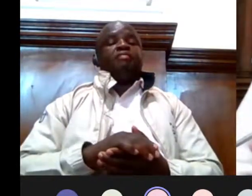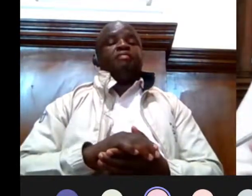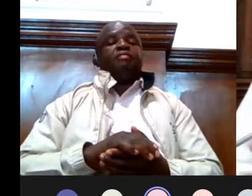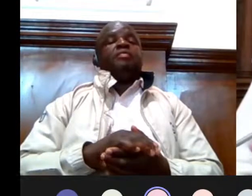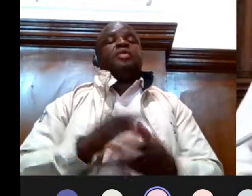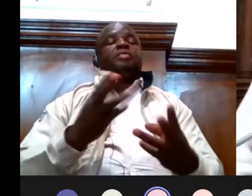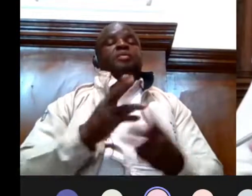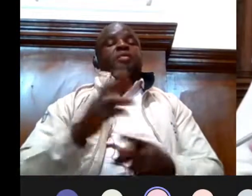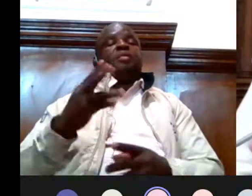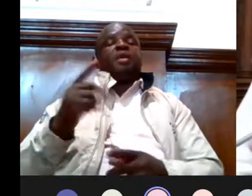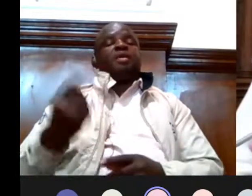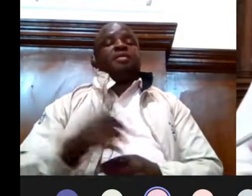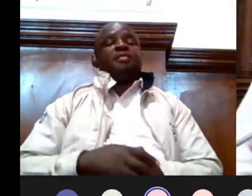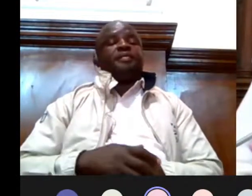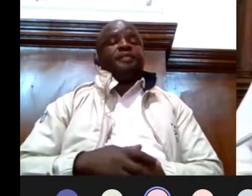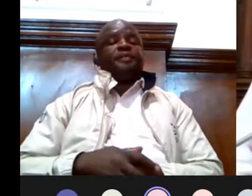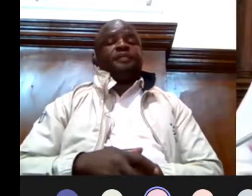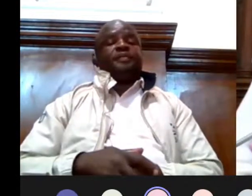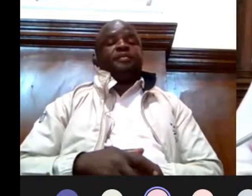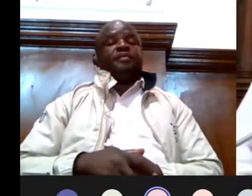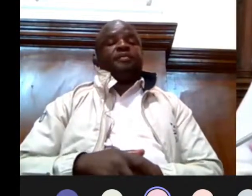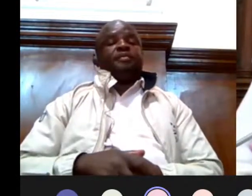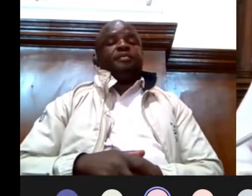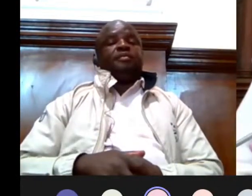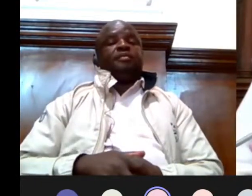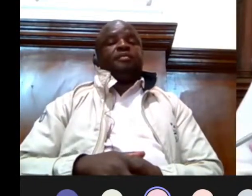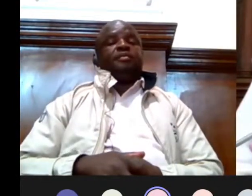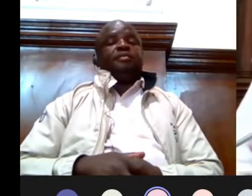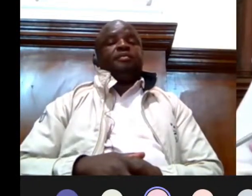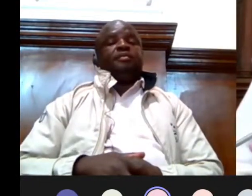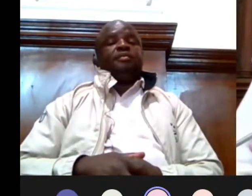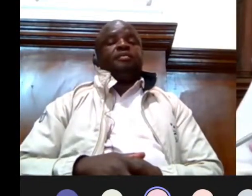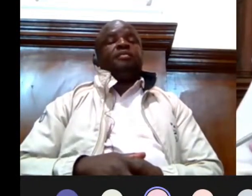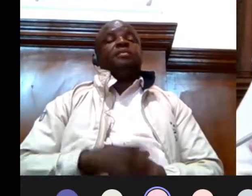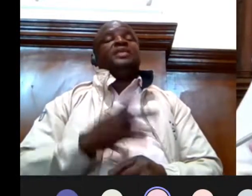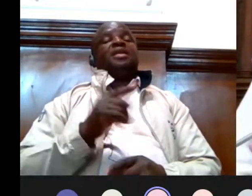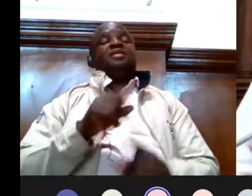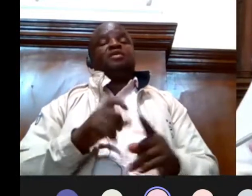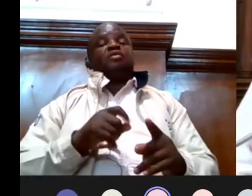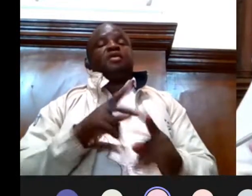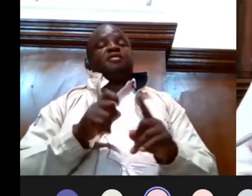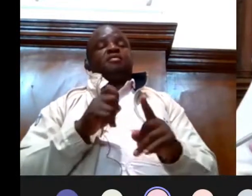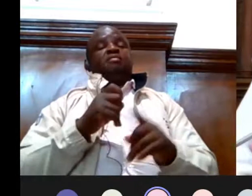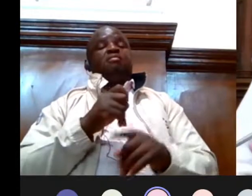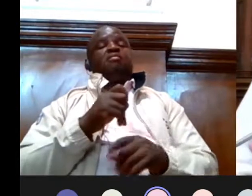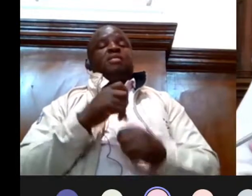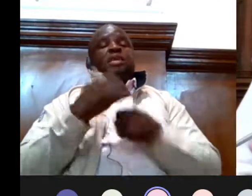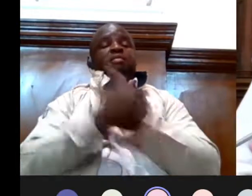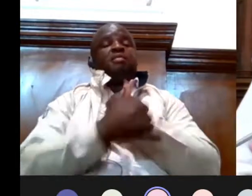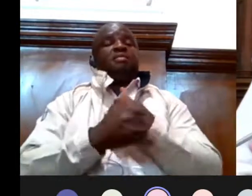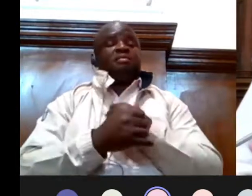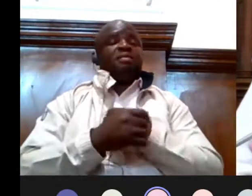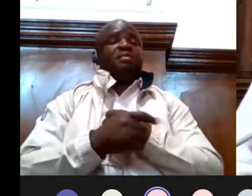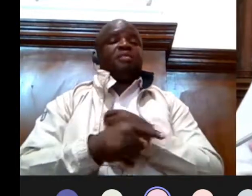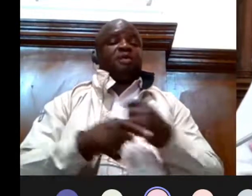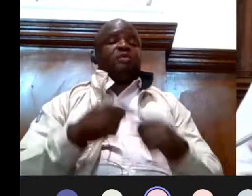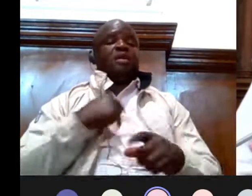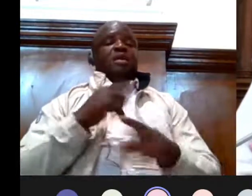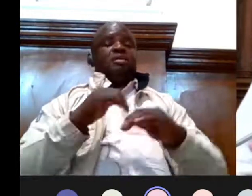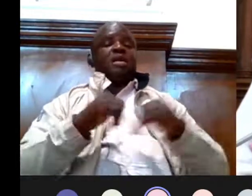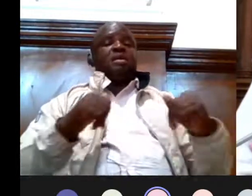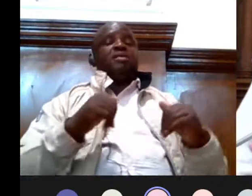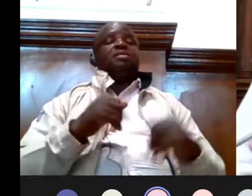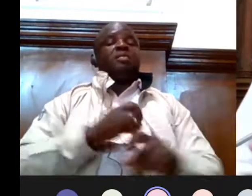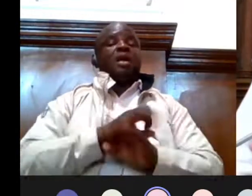others. From injustice of our past, it is clear that the progressive movement of the South